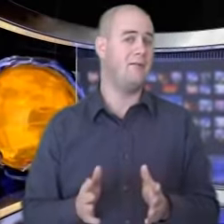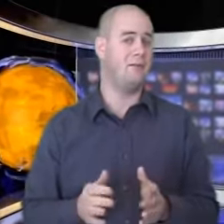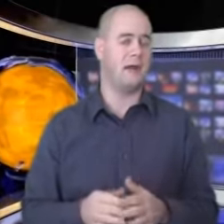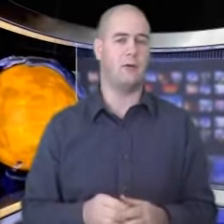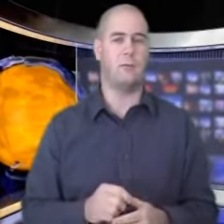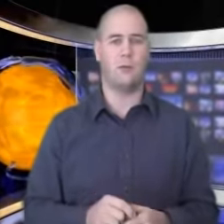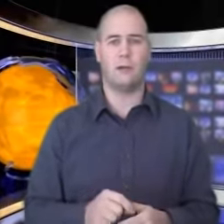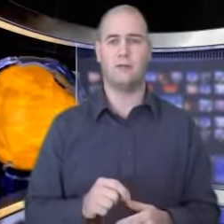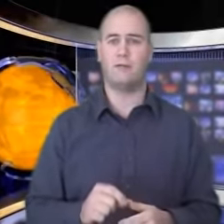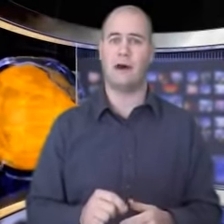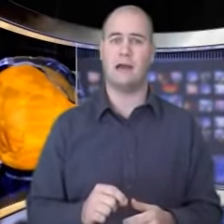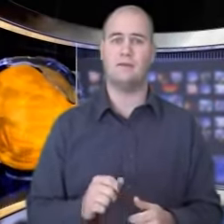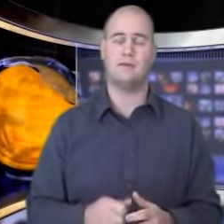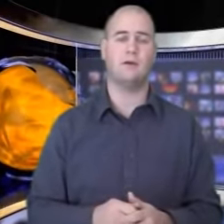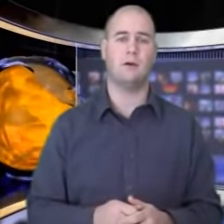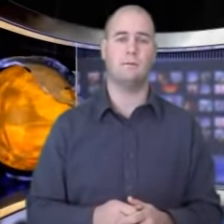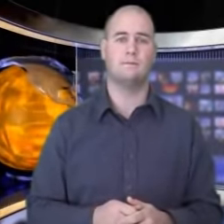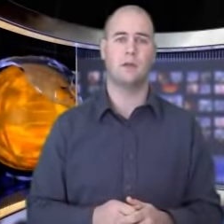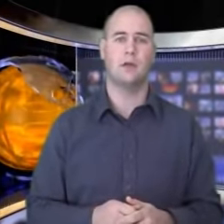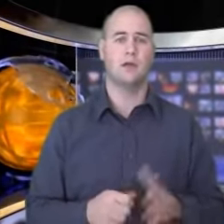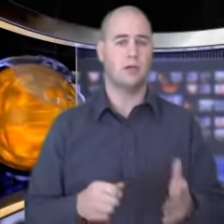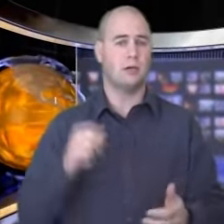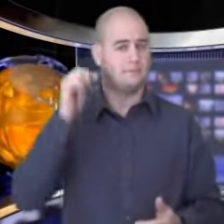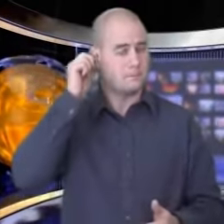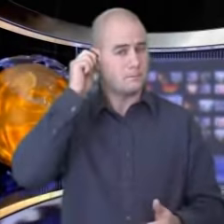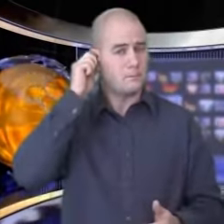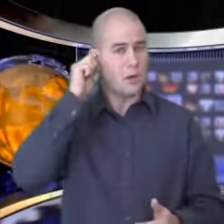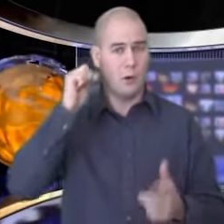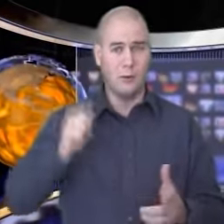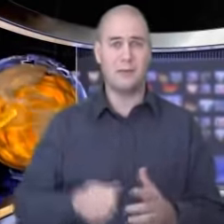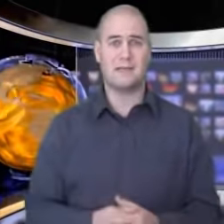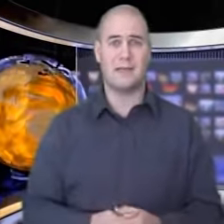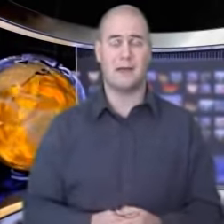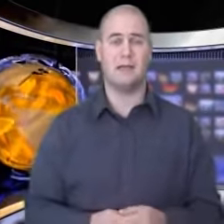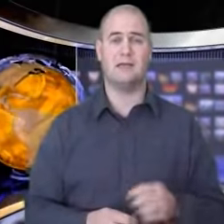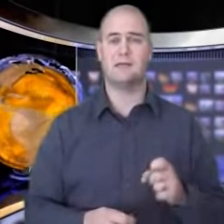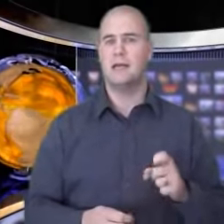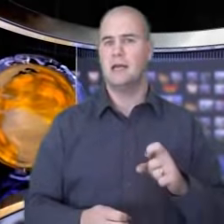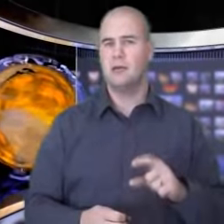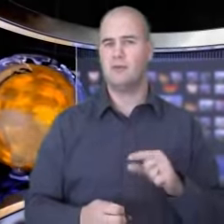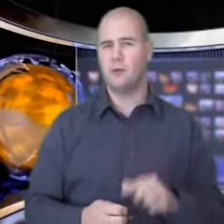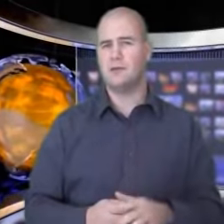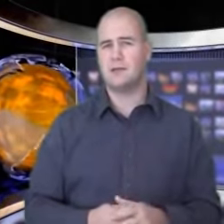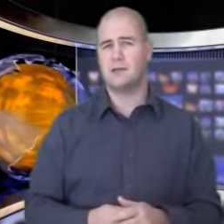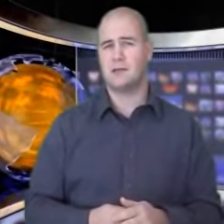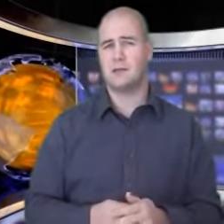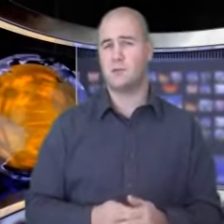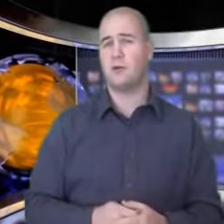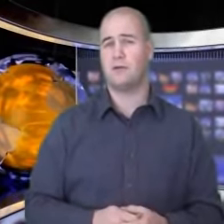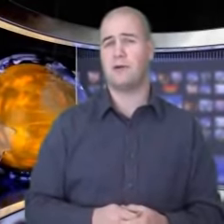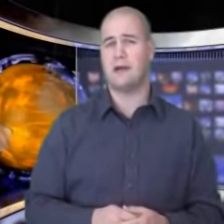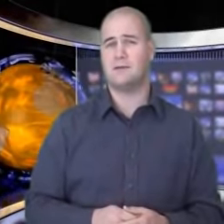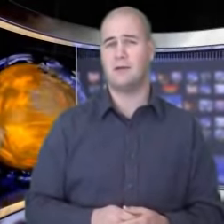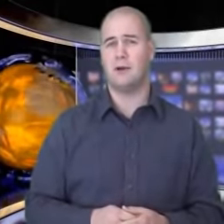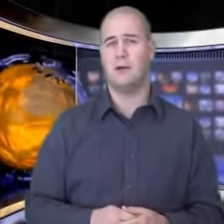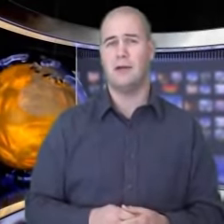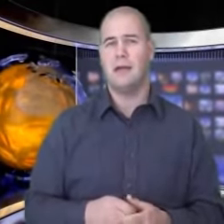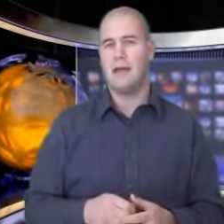that, or 0.50. So what we would say then is if the wood's density is 0.50,